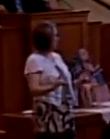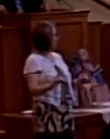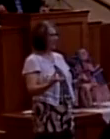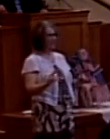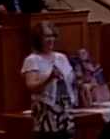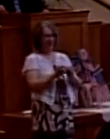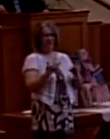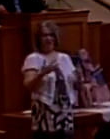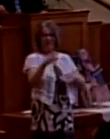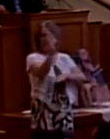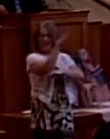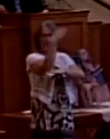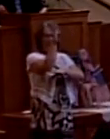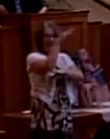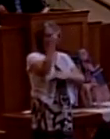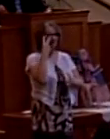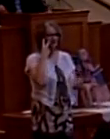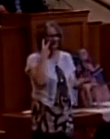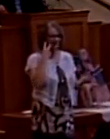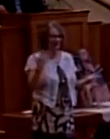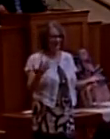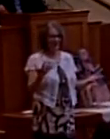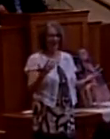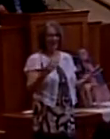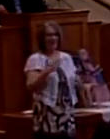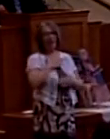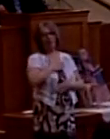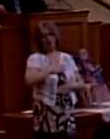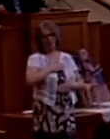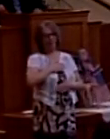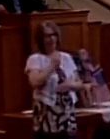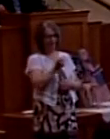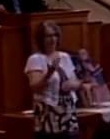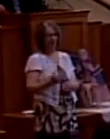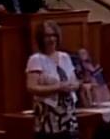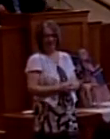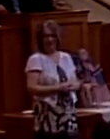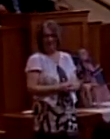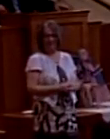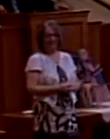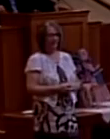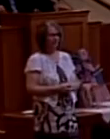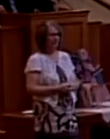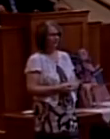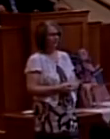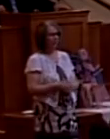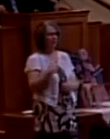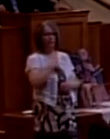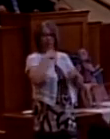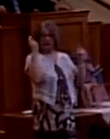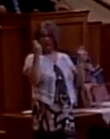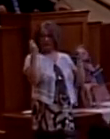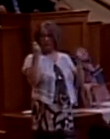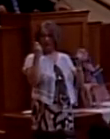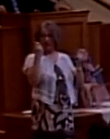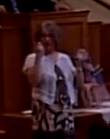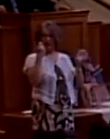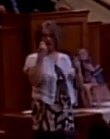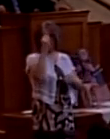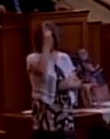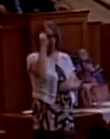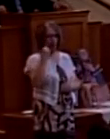the flags that we see out today. So much appreciated. And so anyway, and as we celebrate this Memorial Day